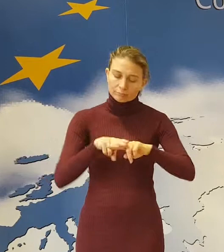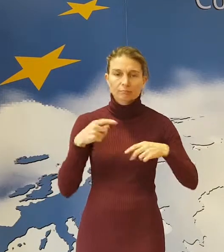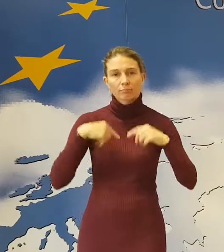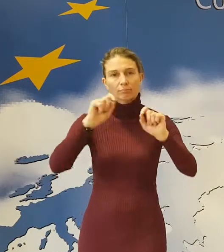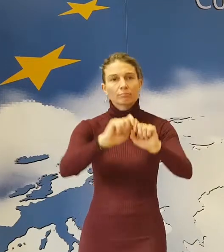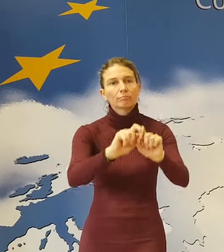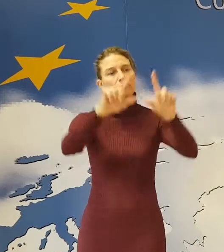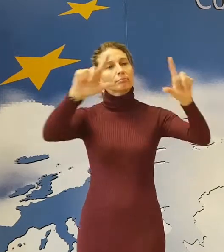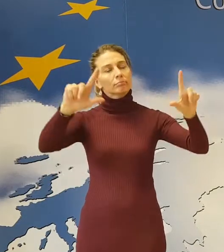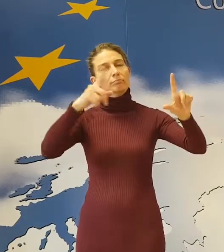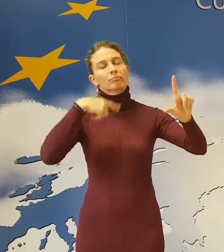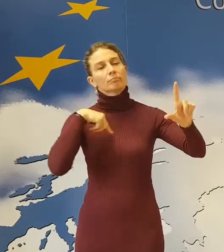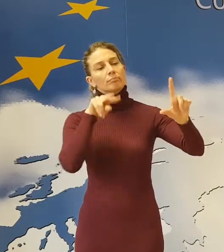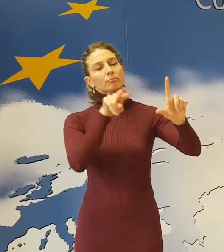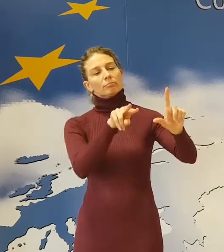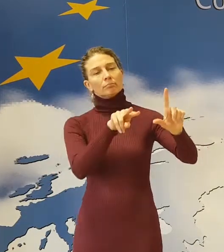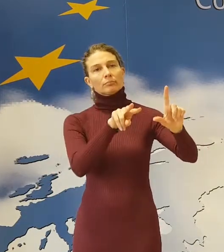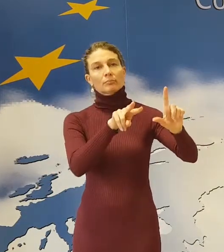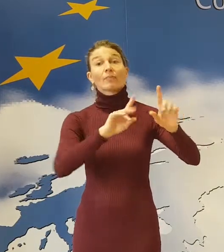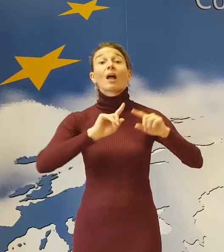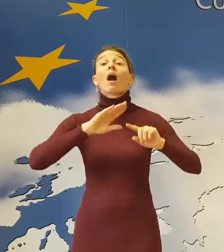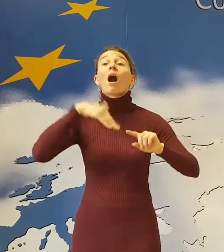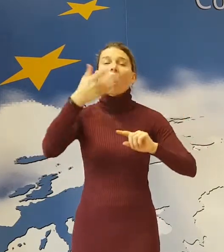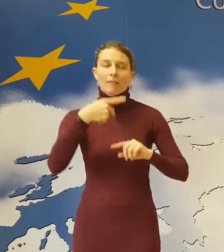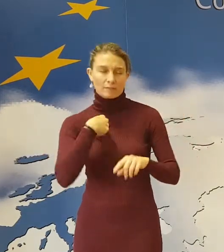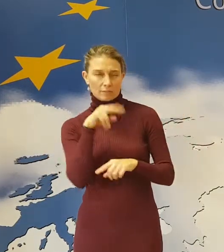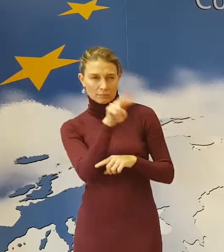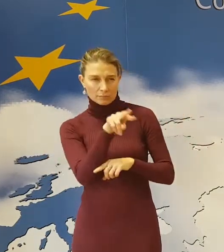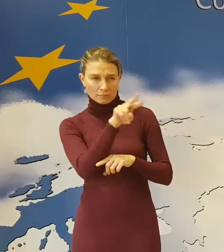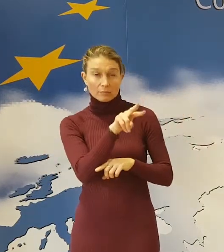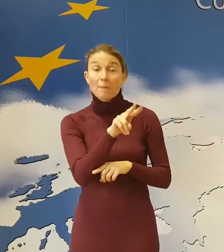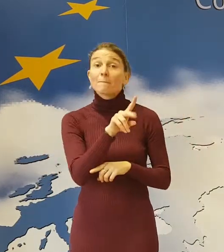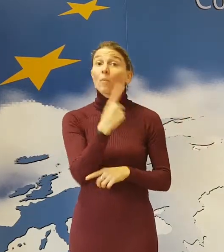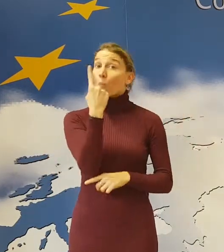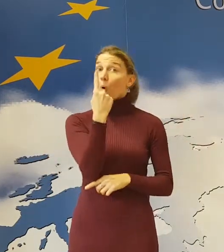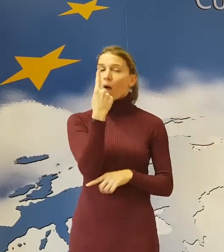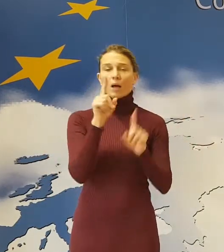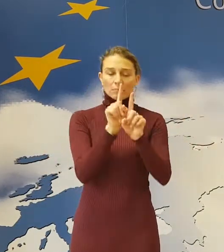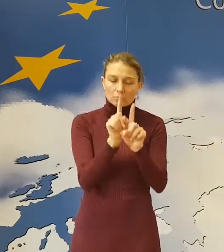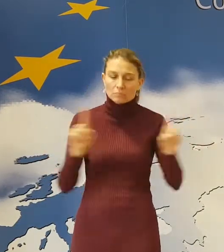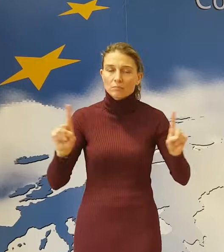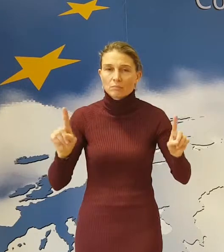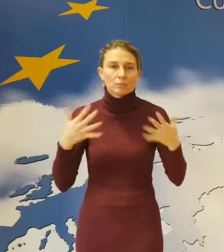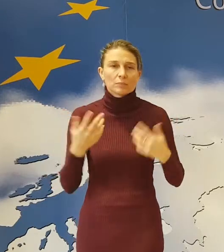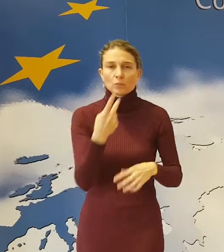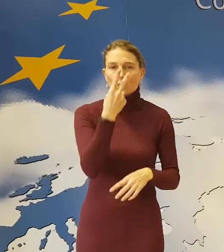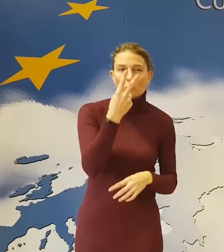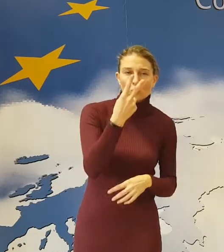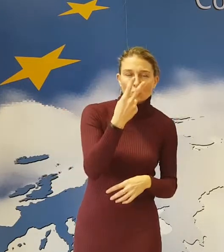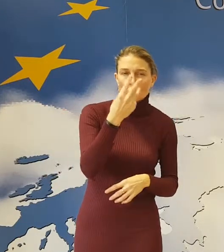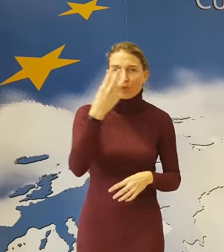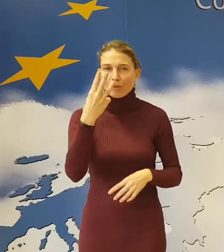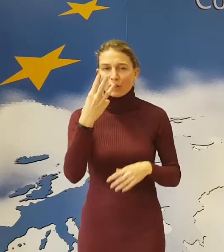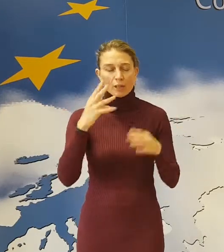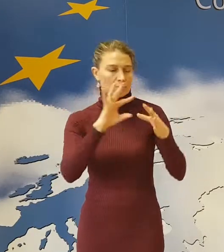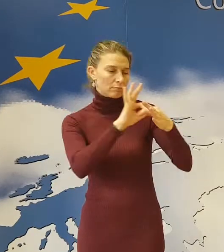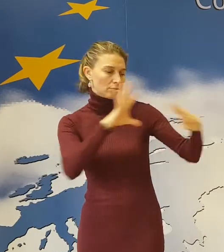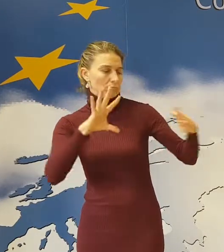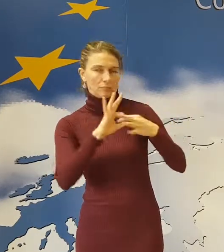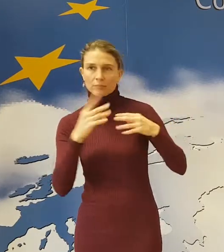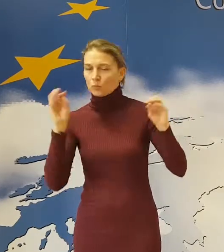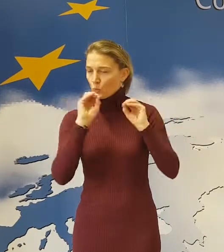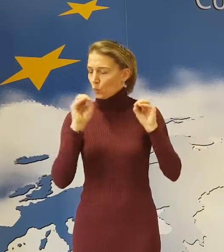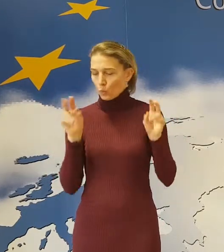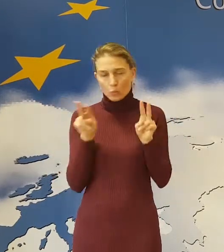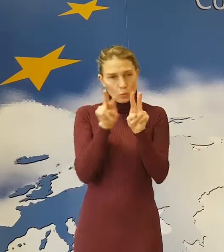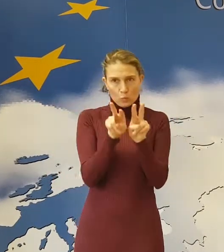video recorded and being rated afterwards by 2 independent raters or 3 independent raters.